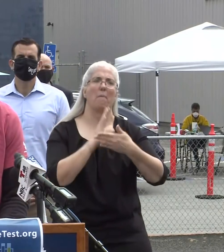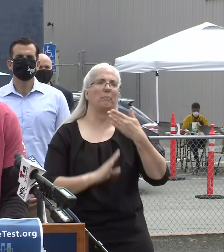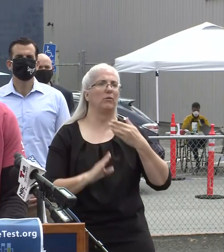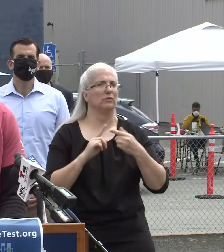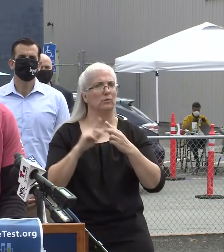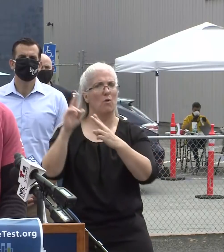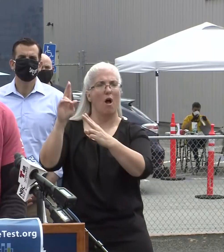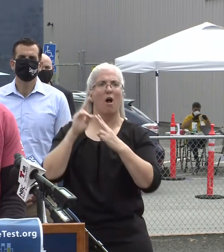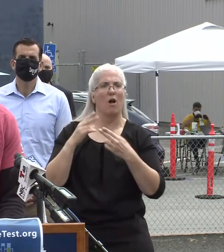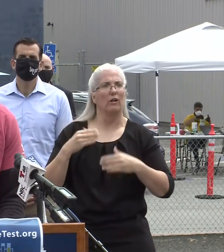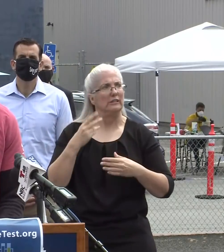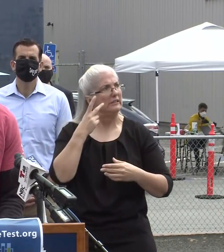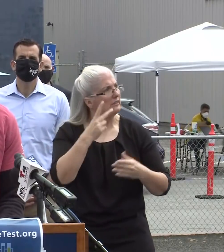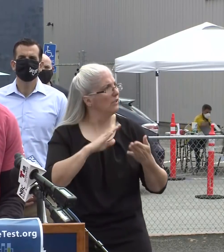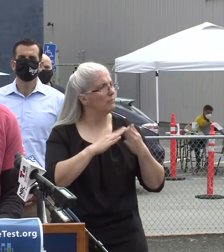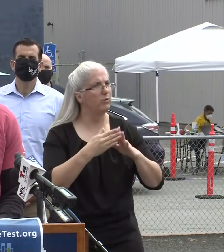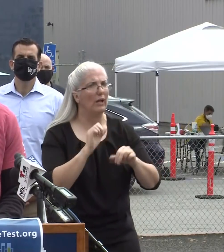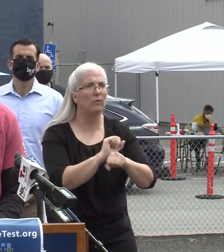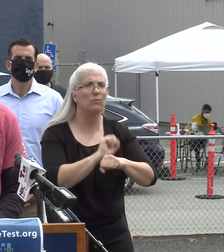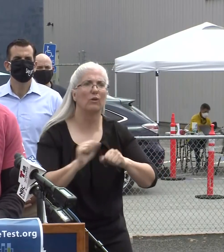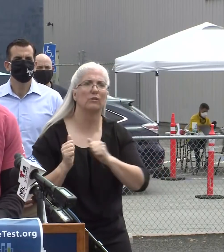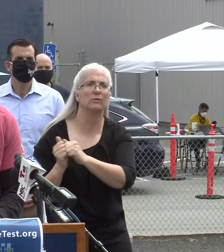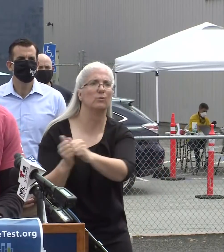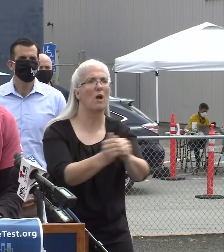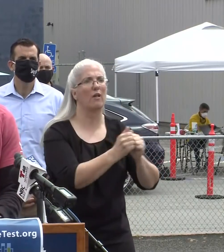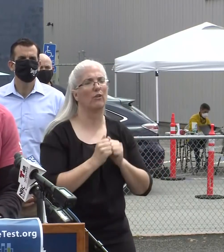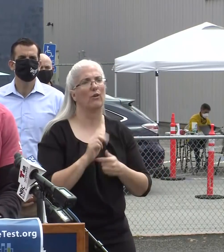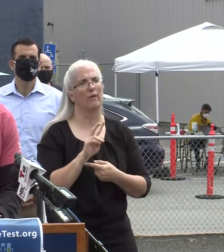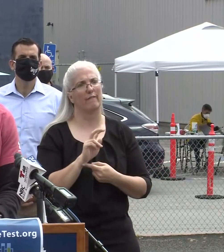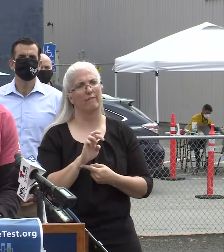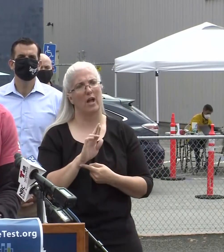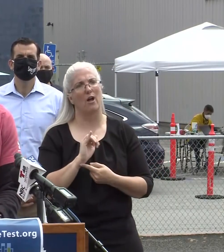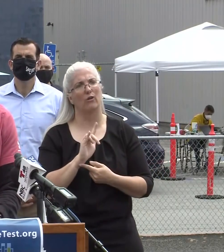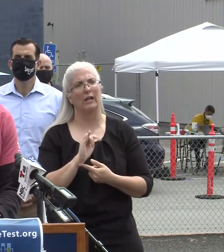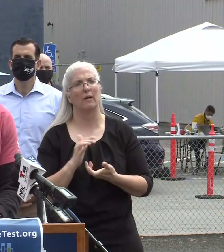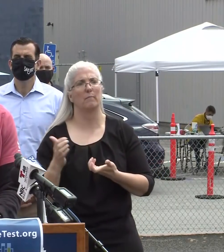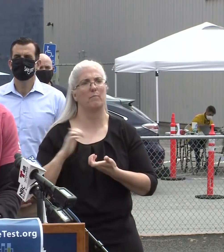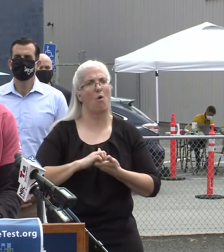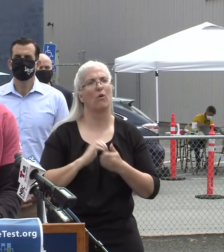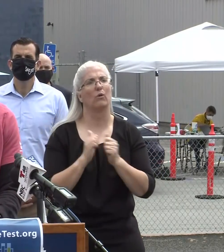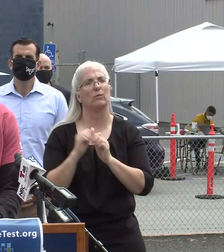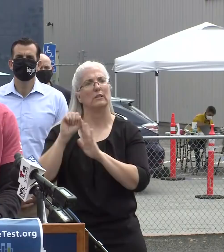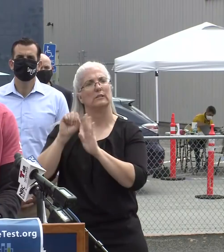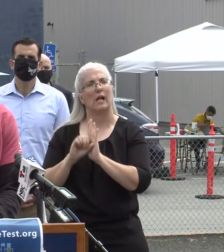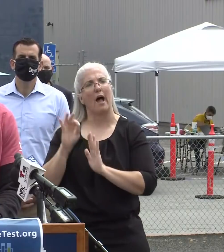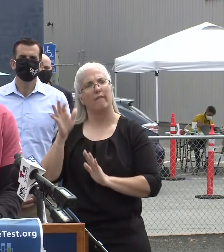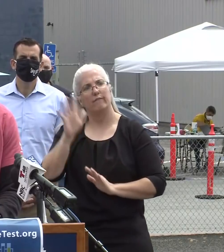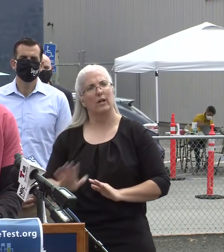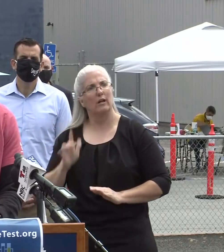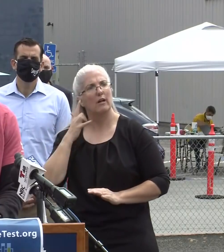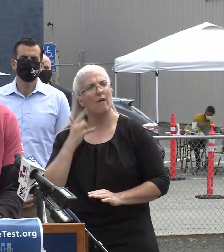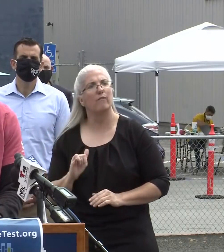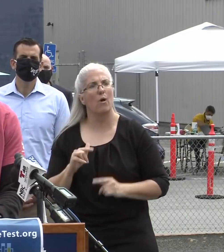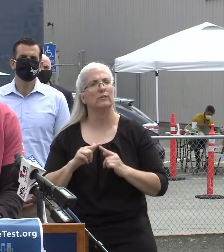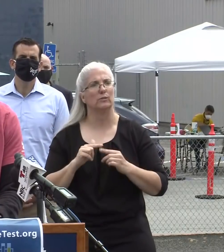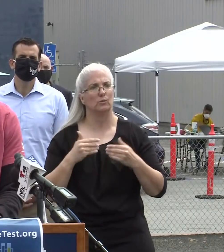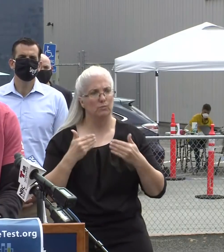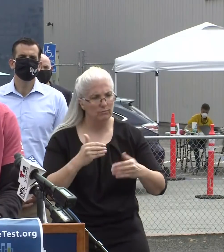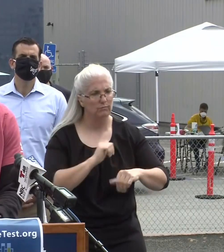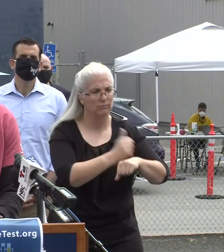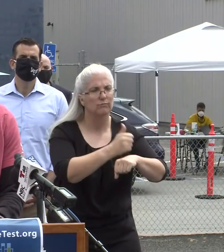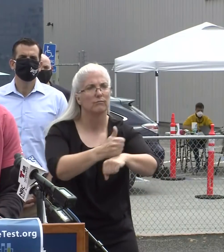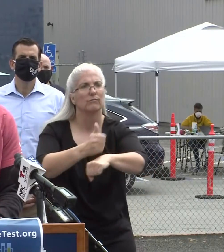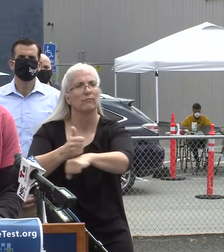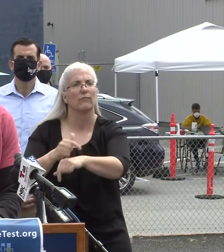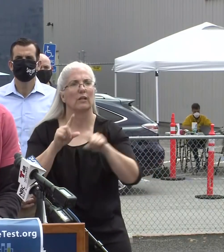way. Verily's partnership with the state of California to launch the baseline COVID-19 testing program